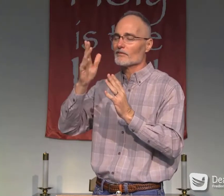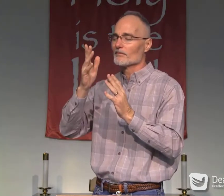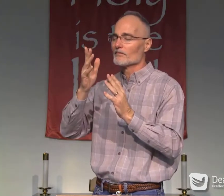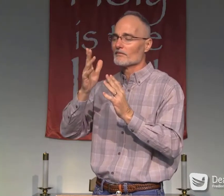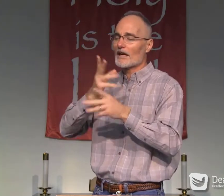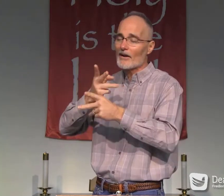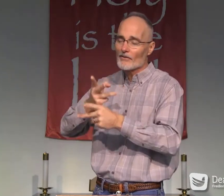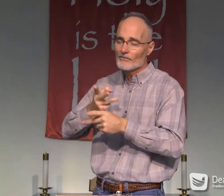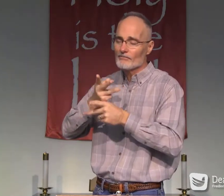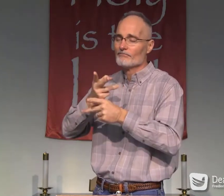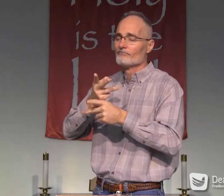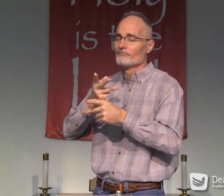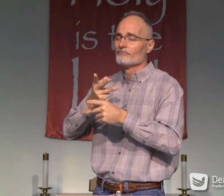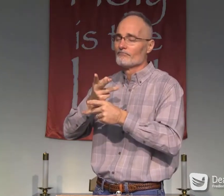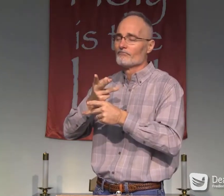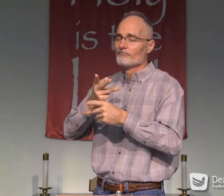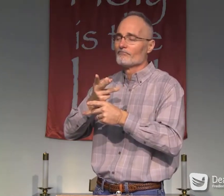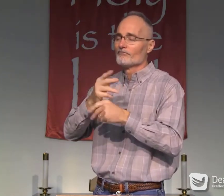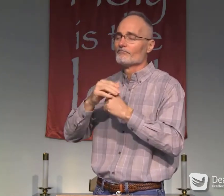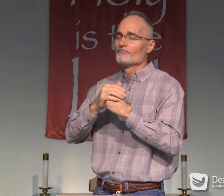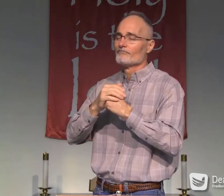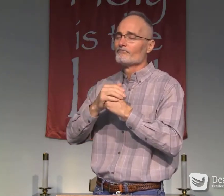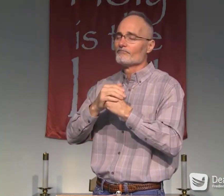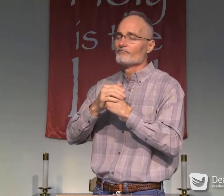briefly, just ask for your care,